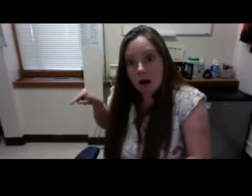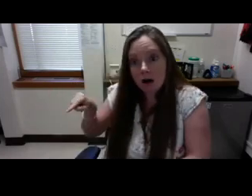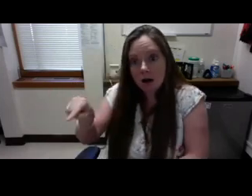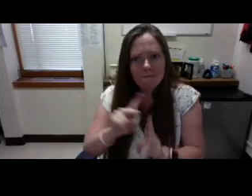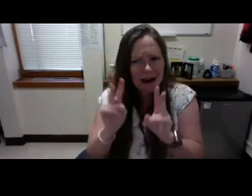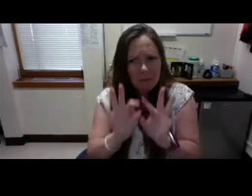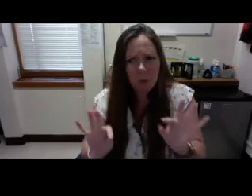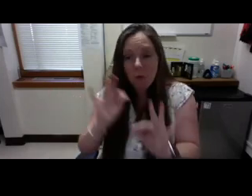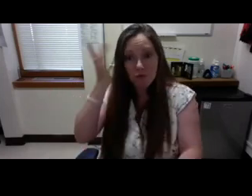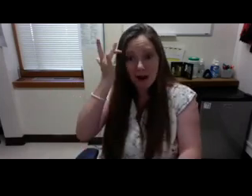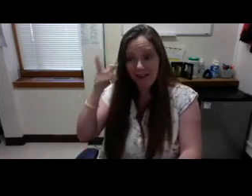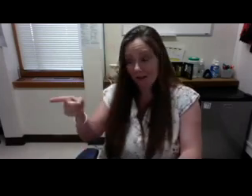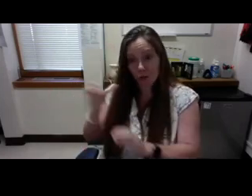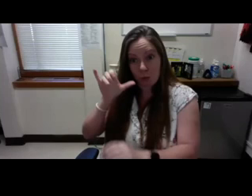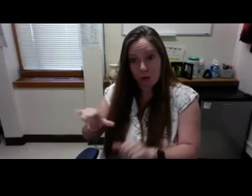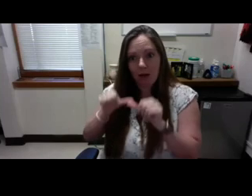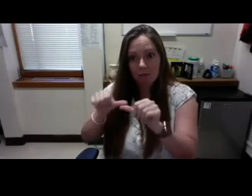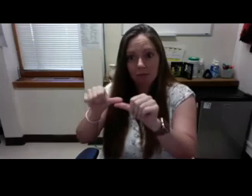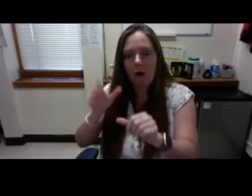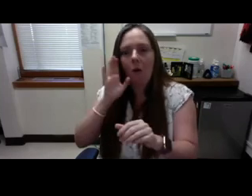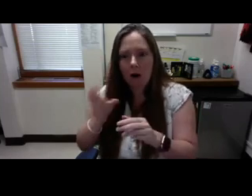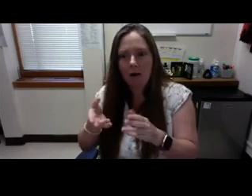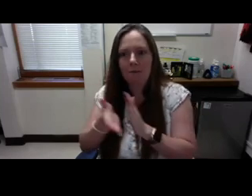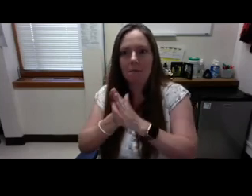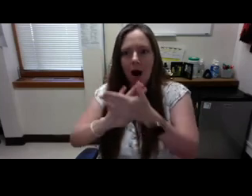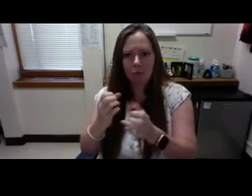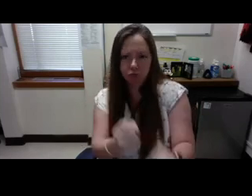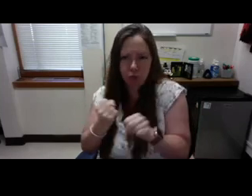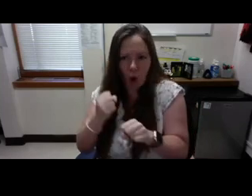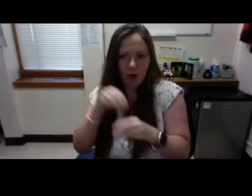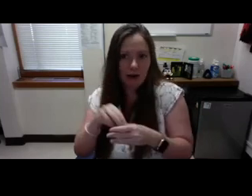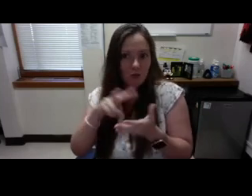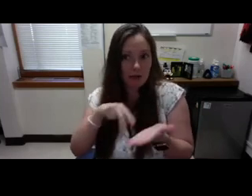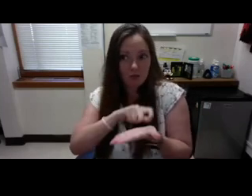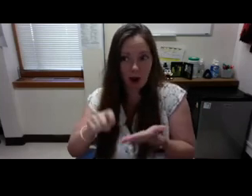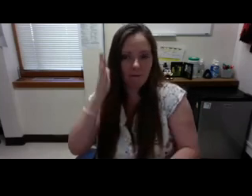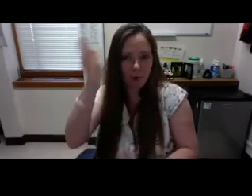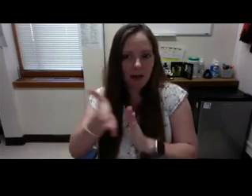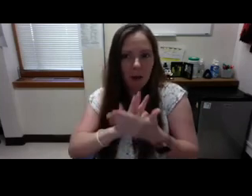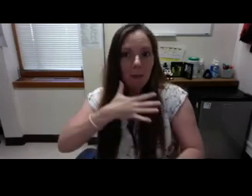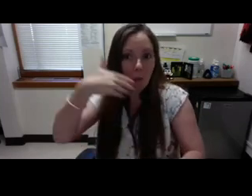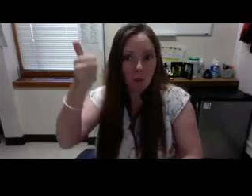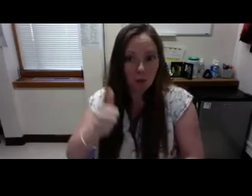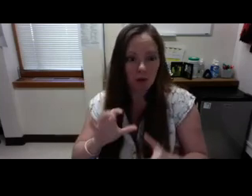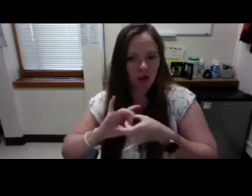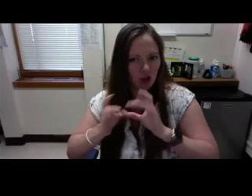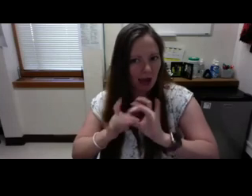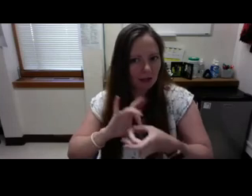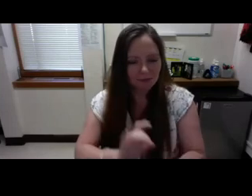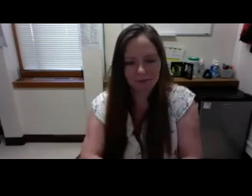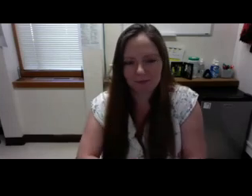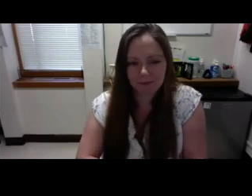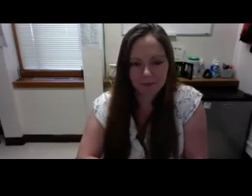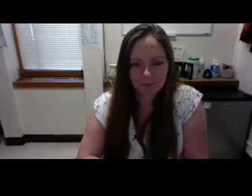the word cat. So all of these concepts are very important to chain that concept. And then that will allow the child to become a better and